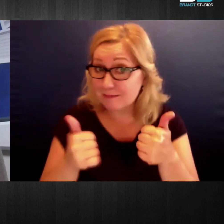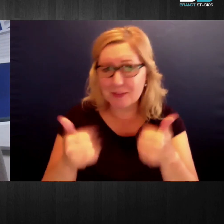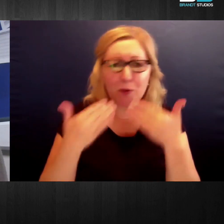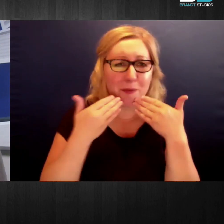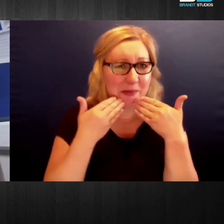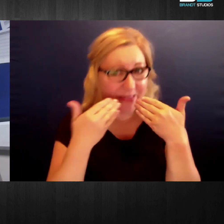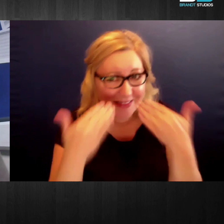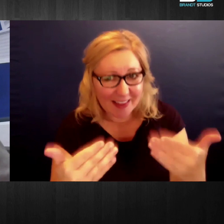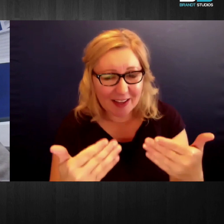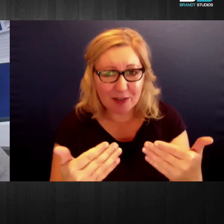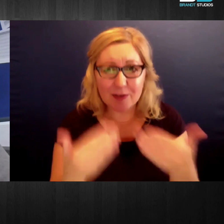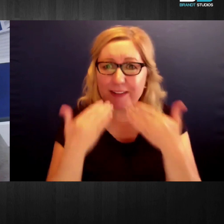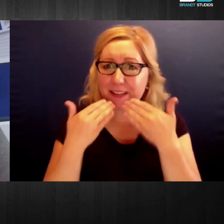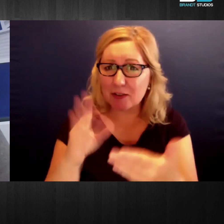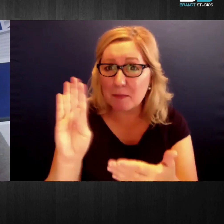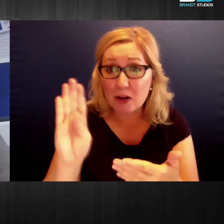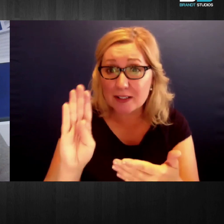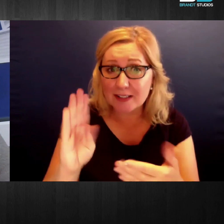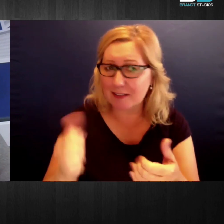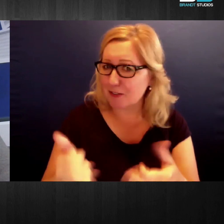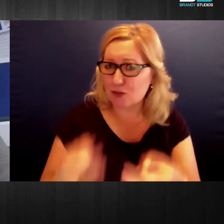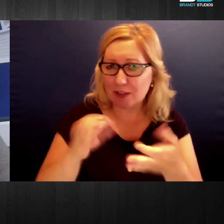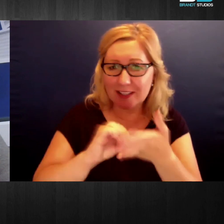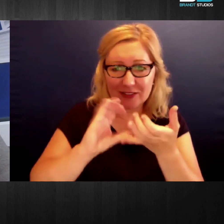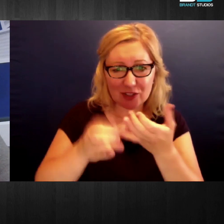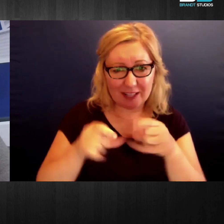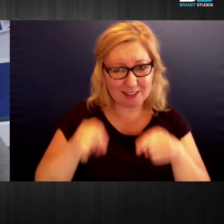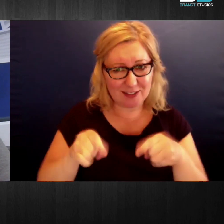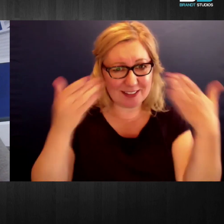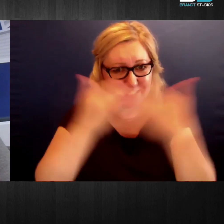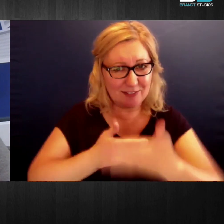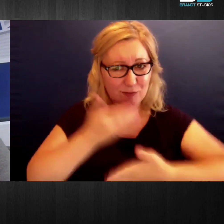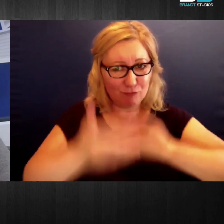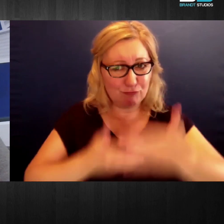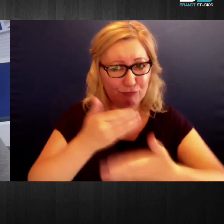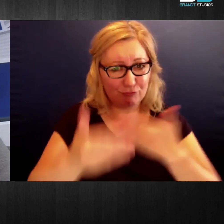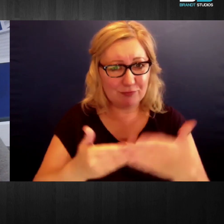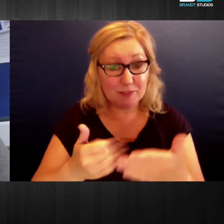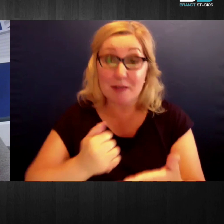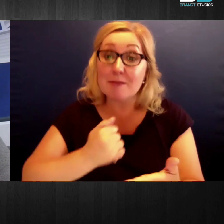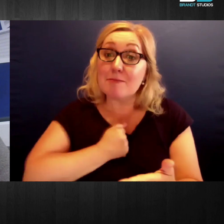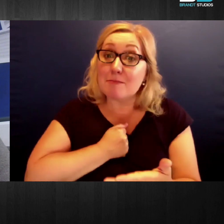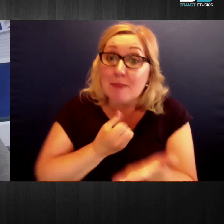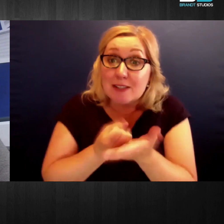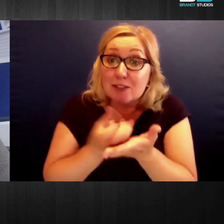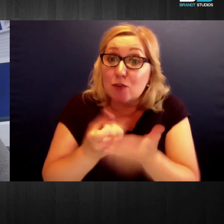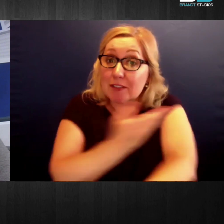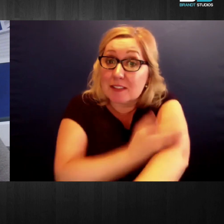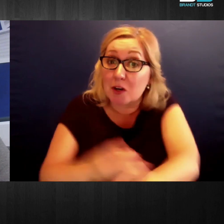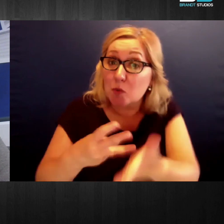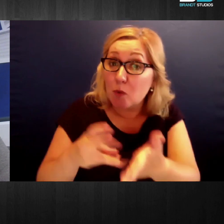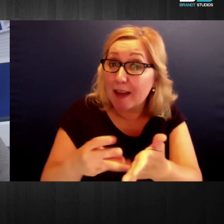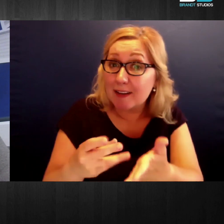suppose my kind of story starts back in 2008 when I first became employed with